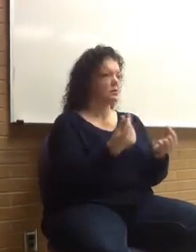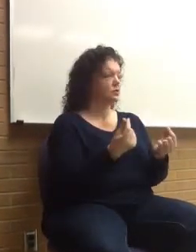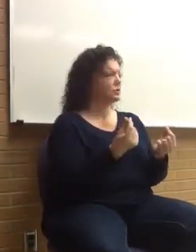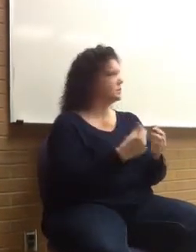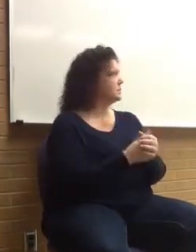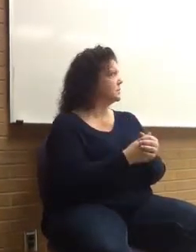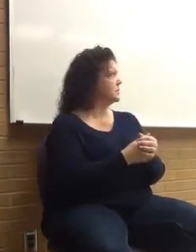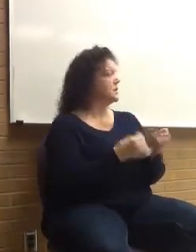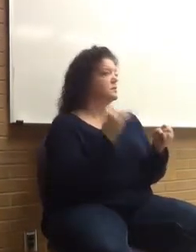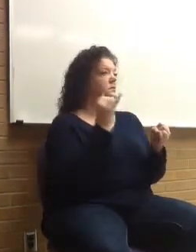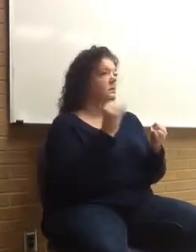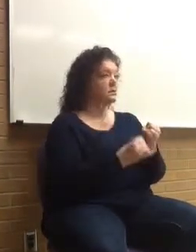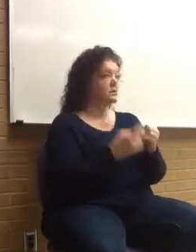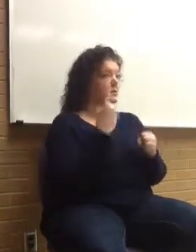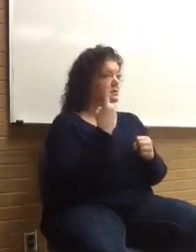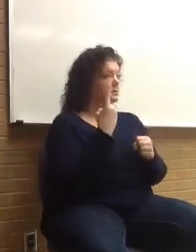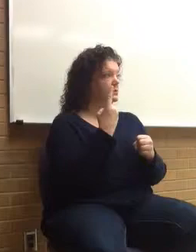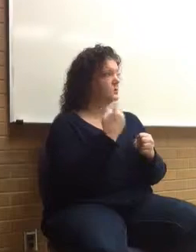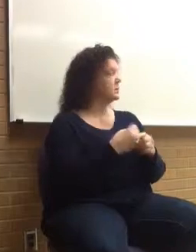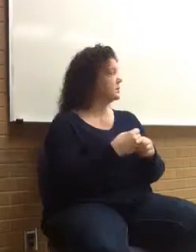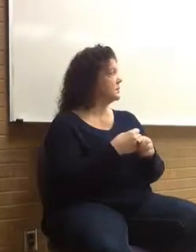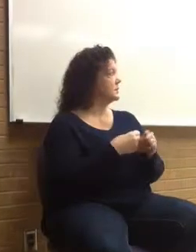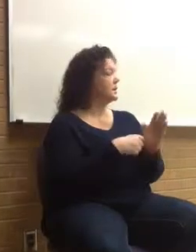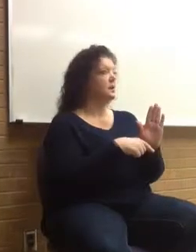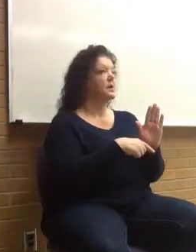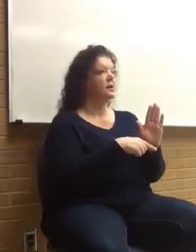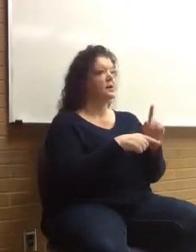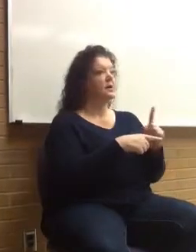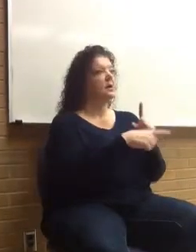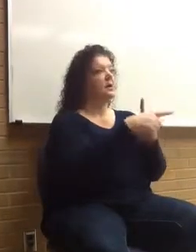last one, you go positive divided by negative, you put a negative.